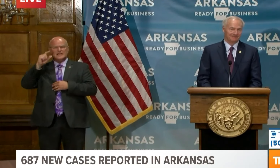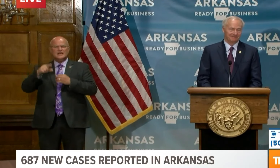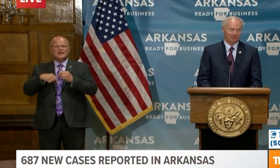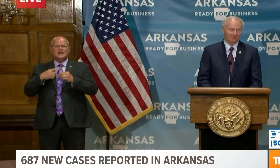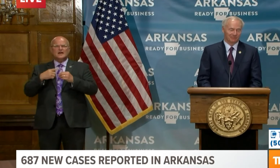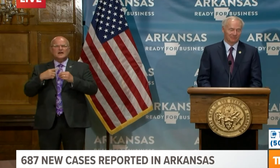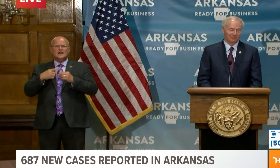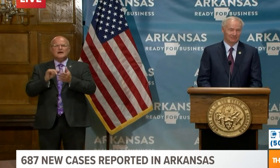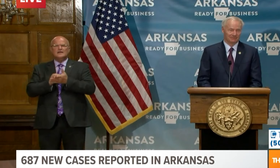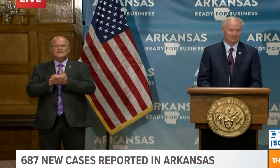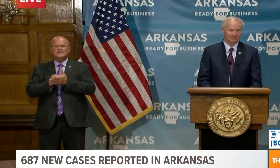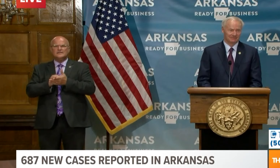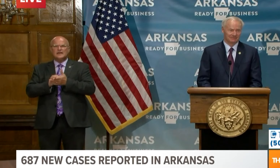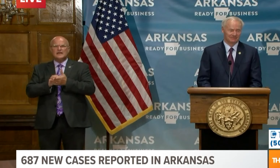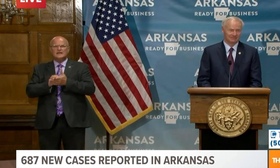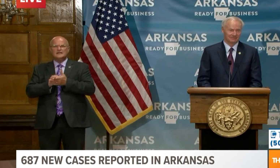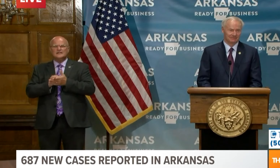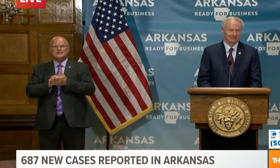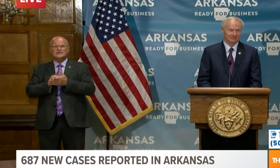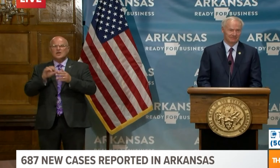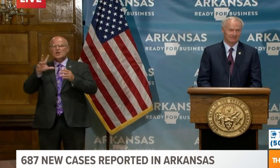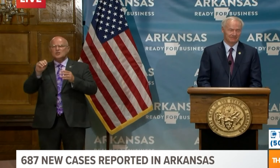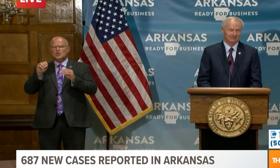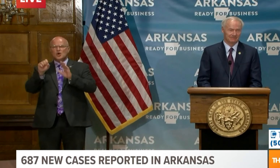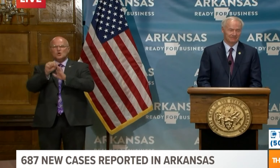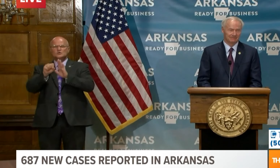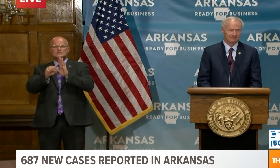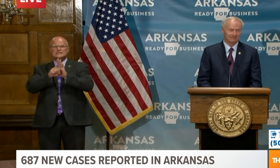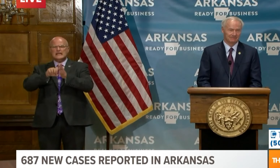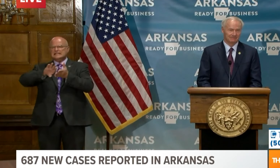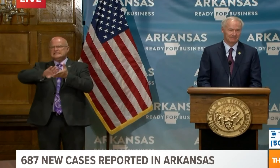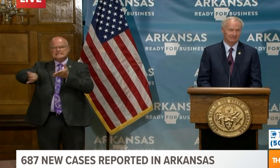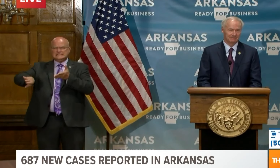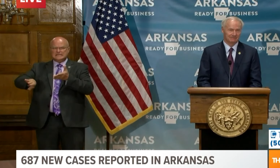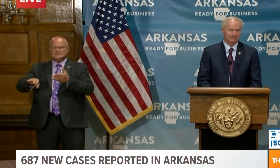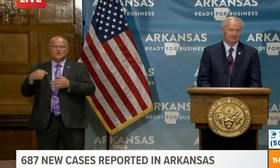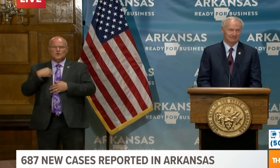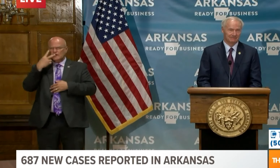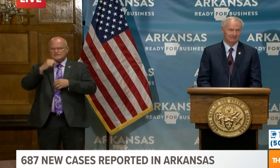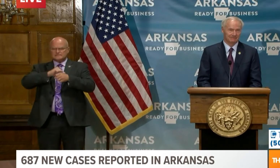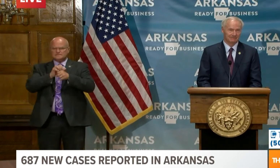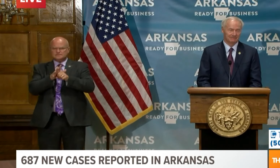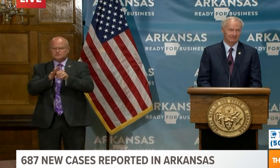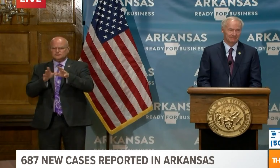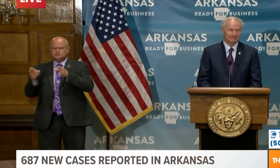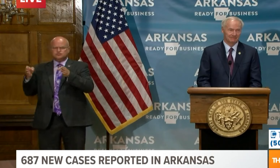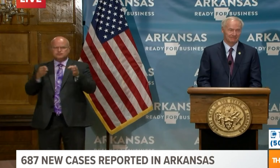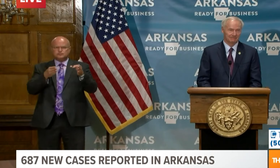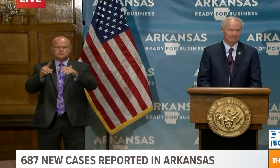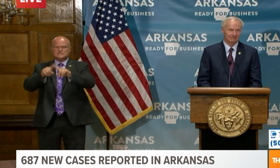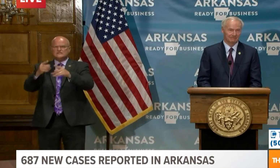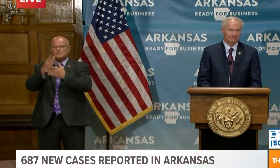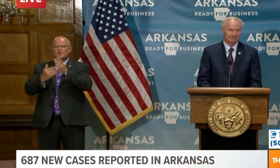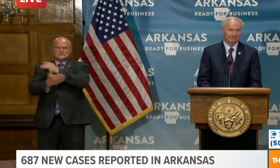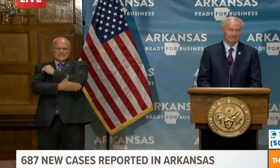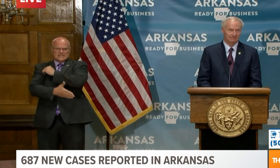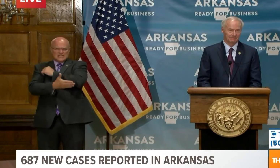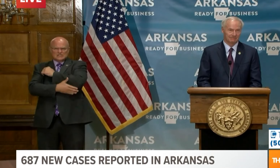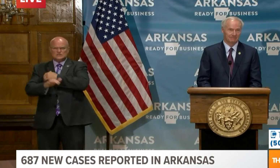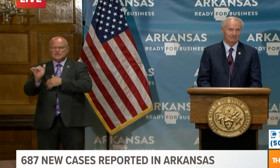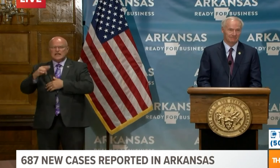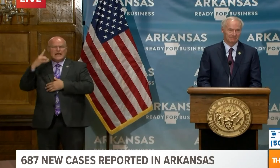is that even if no state is immune, as you said, we see the infections shifting to different parts of the country,